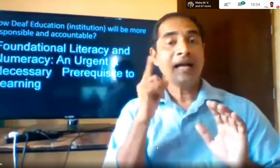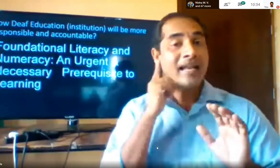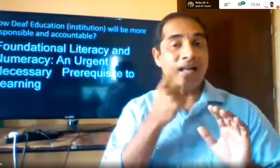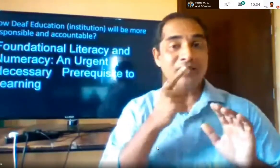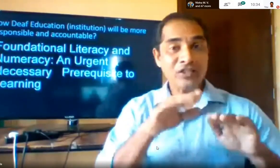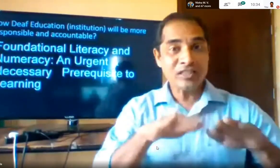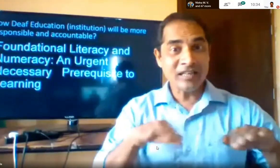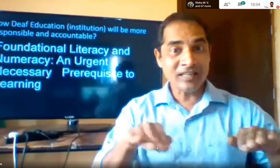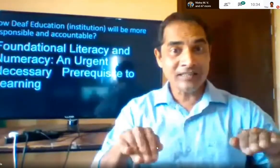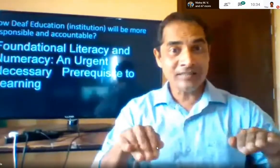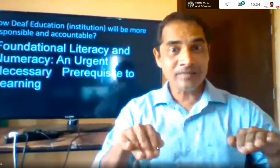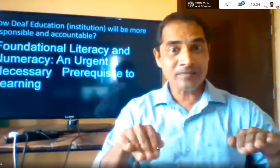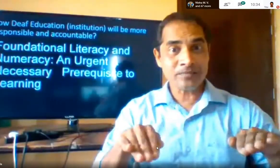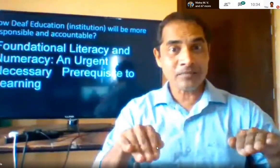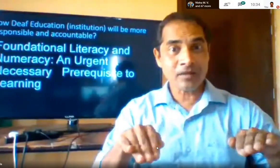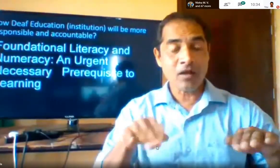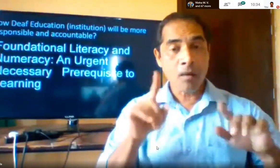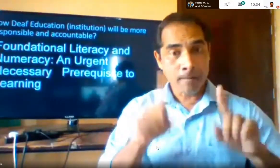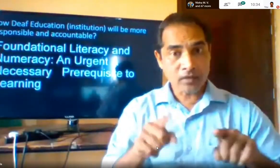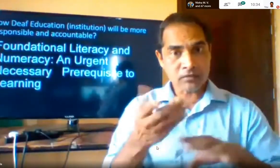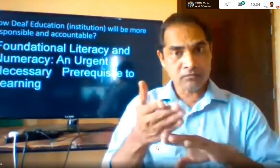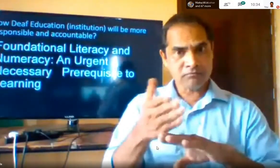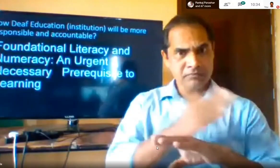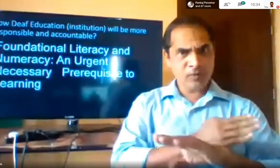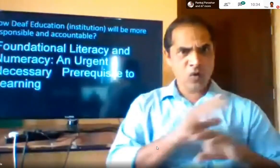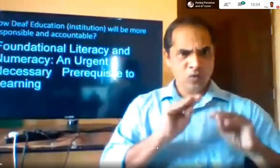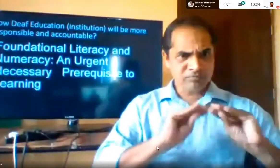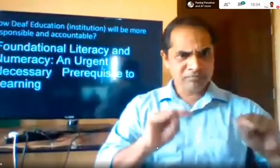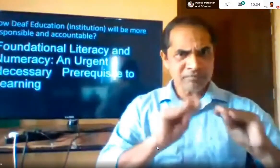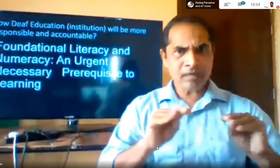So that was the first law in regarding the deaf children.